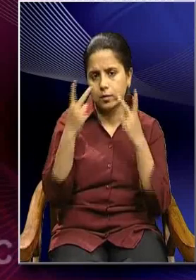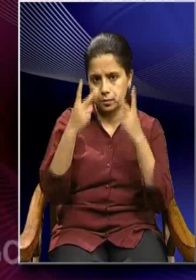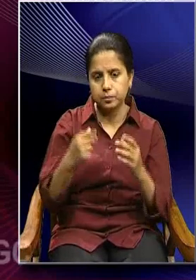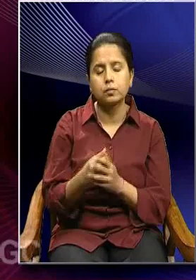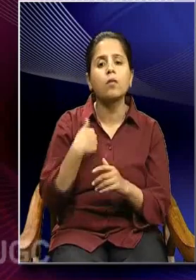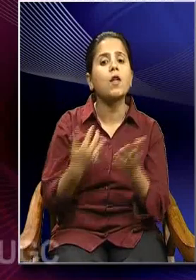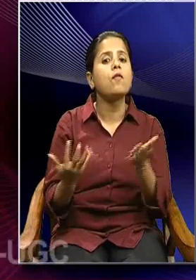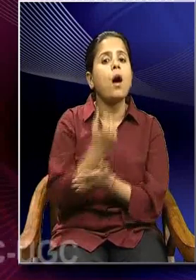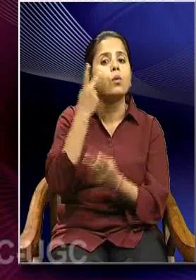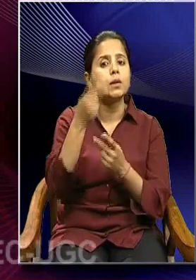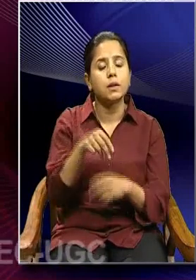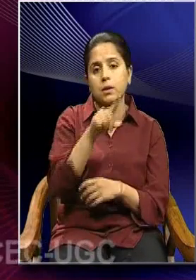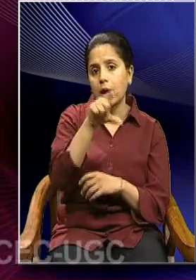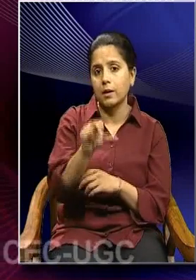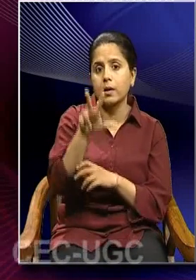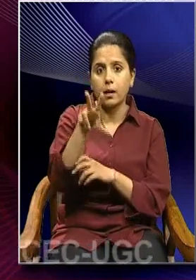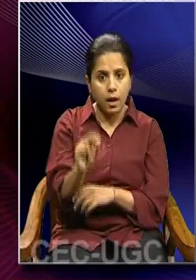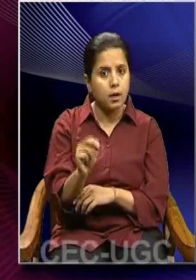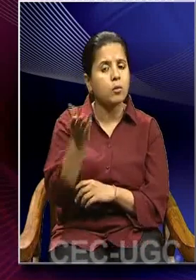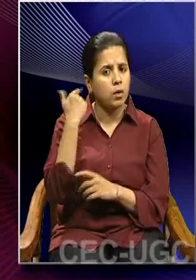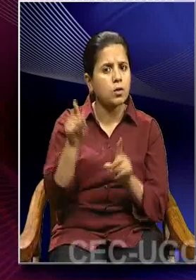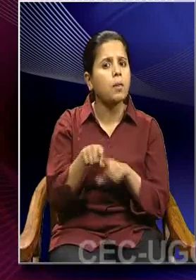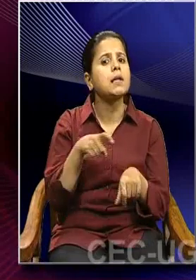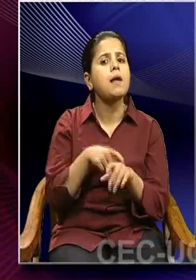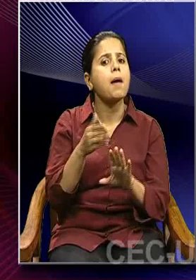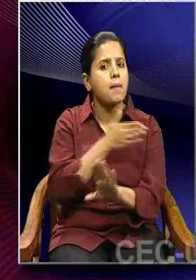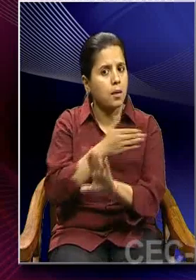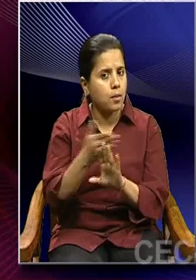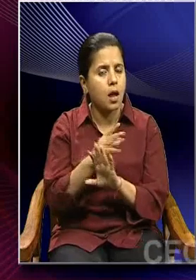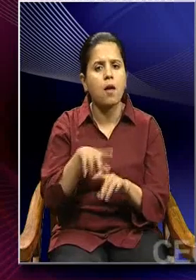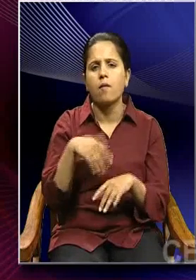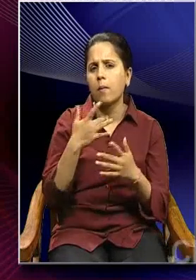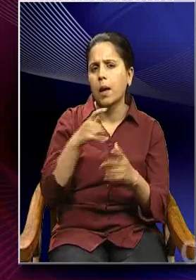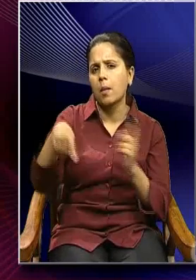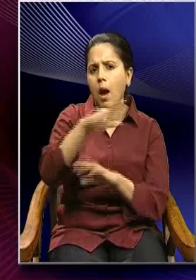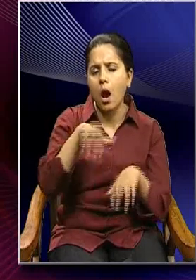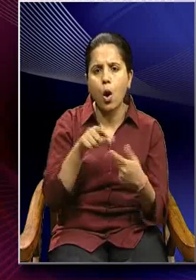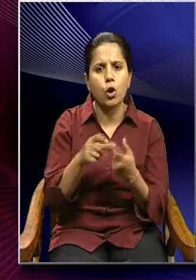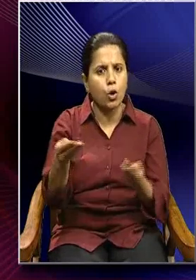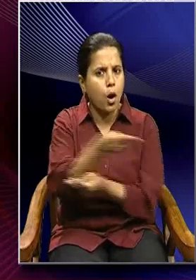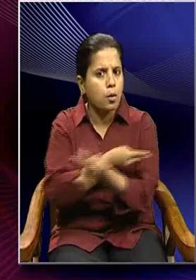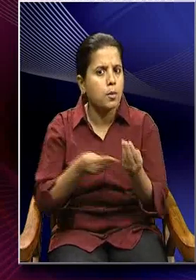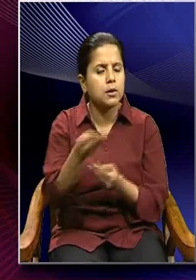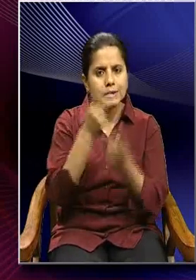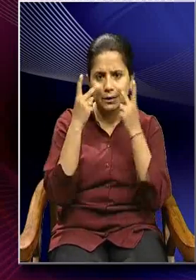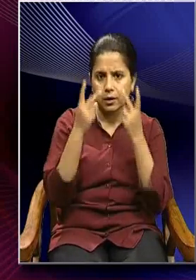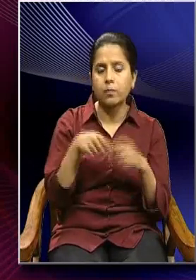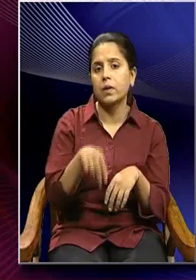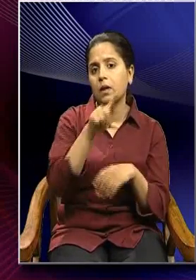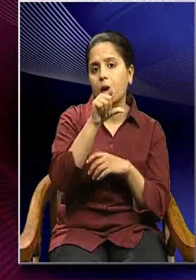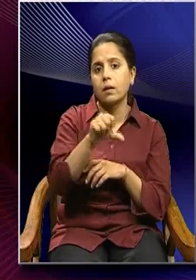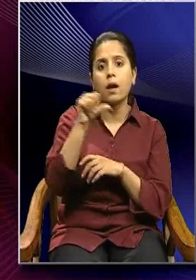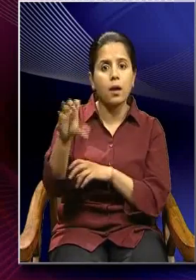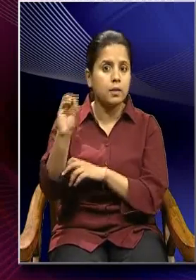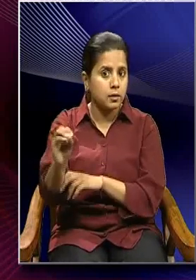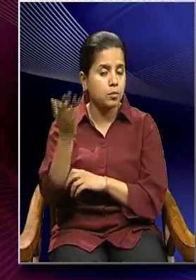we find that 1980s was also a period when how things, they got commercialized, and in the 1990s